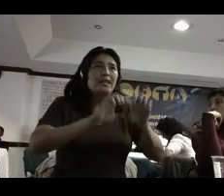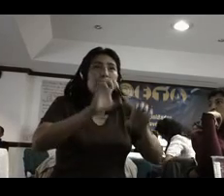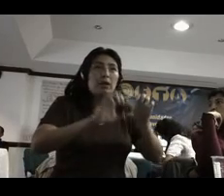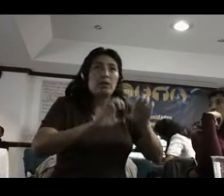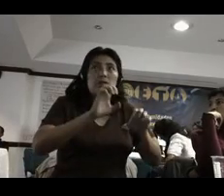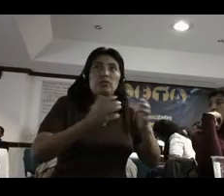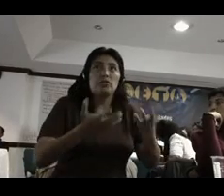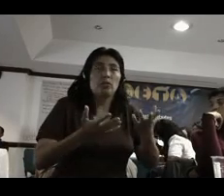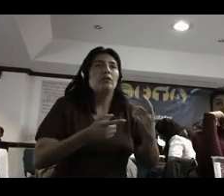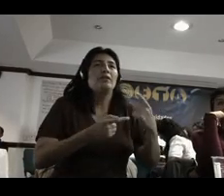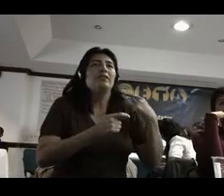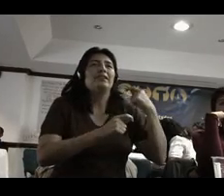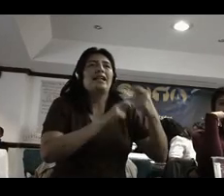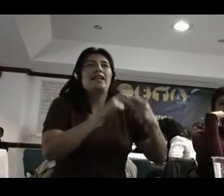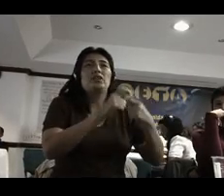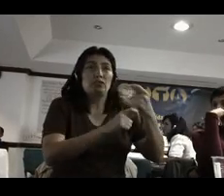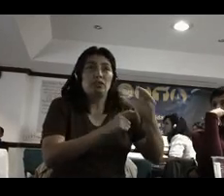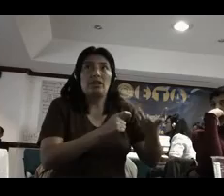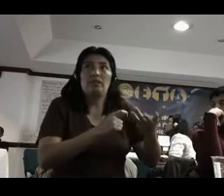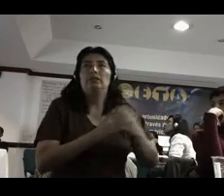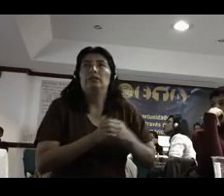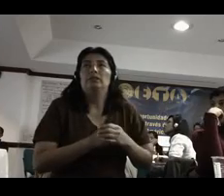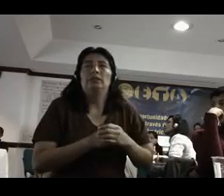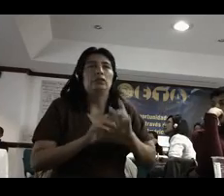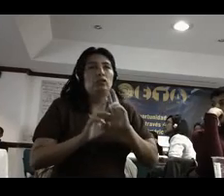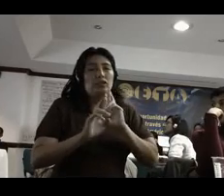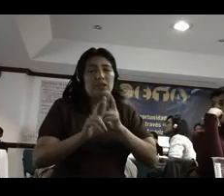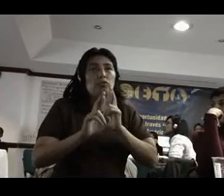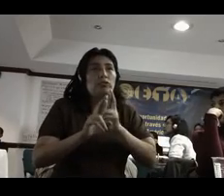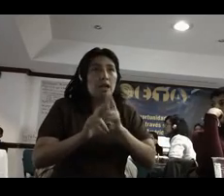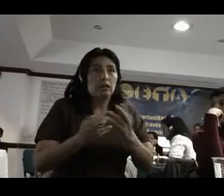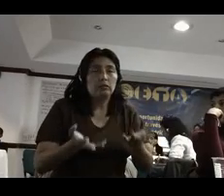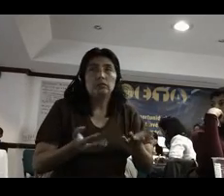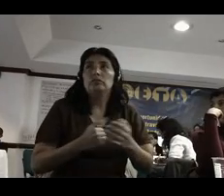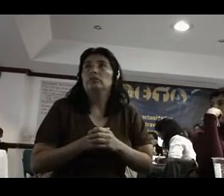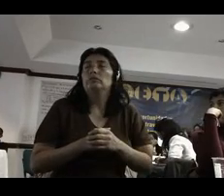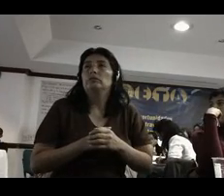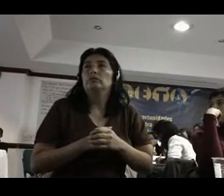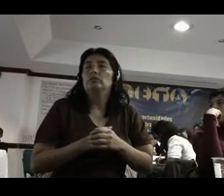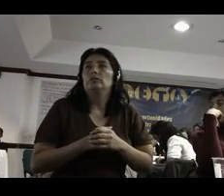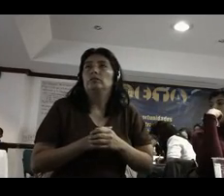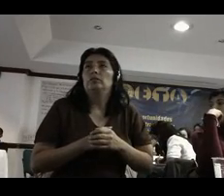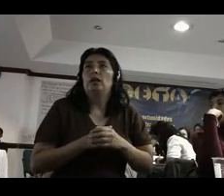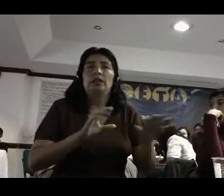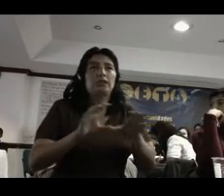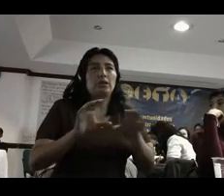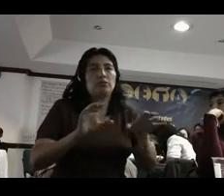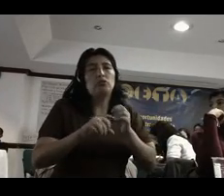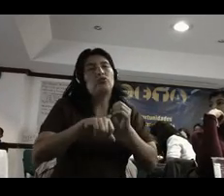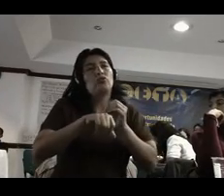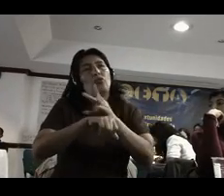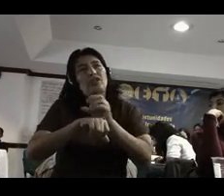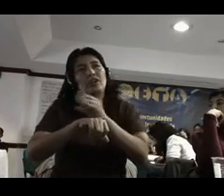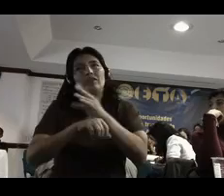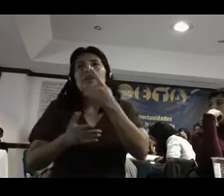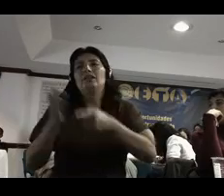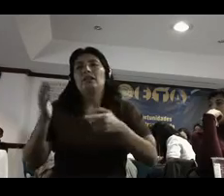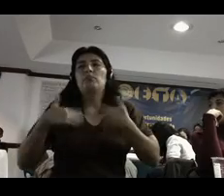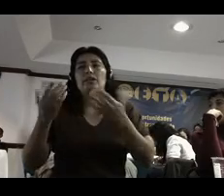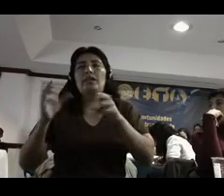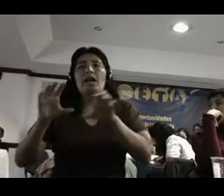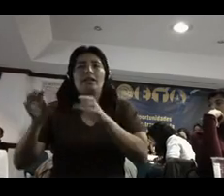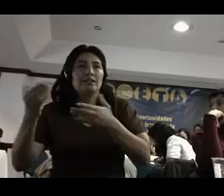about the results. And we make recommendations, and we tell you what to do. So the difficulty, of course, is the relevance. It arrives